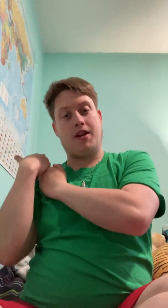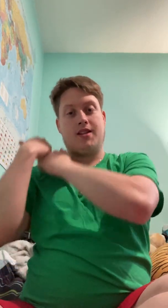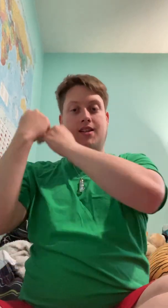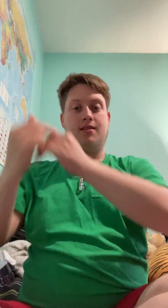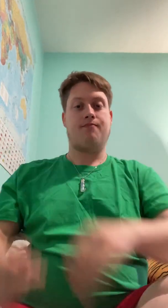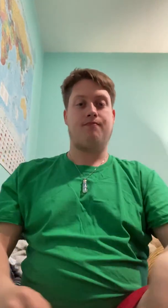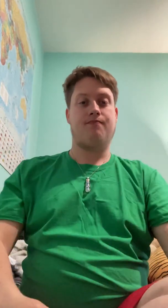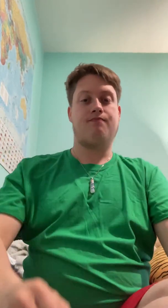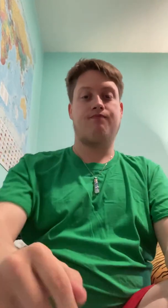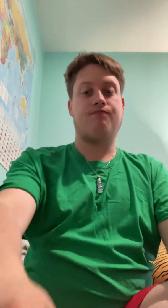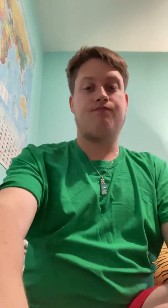responsibility.